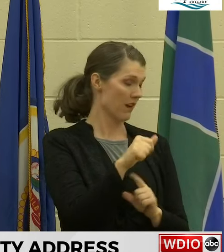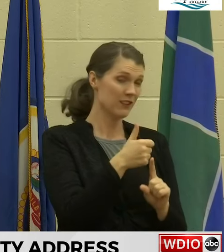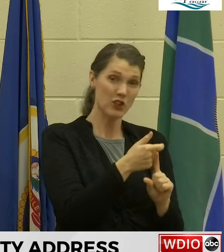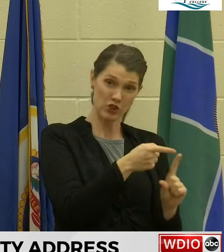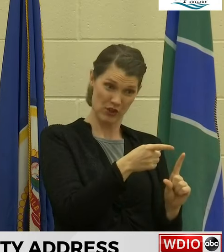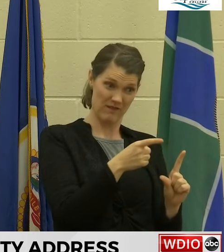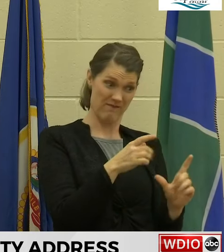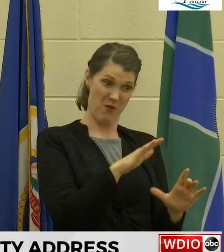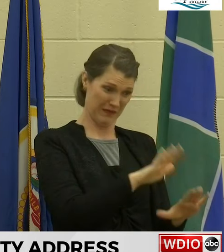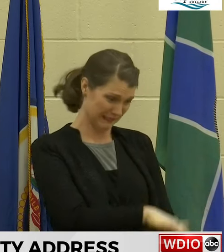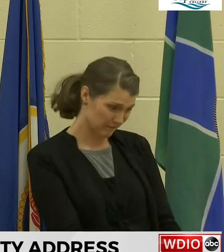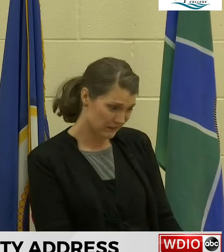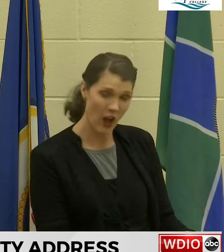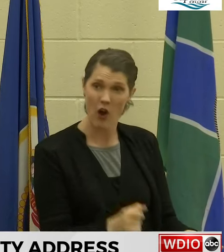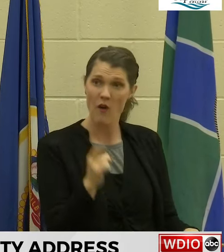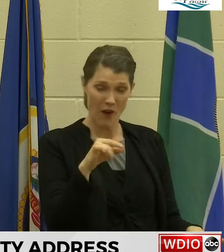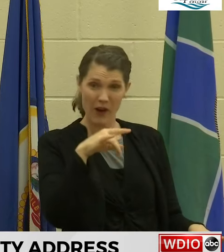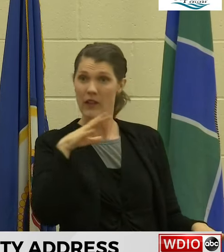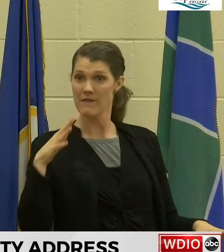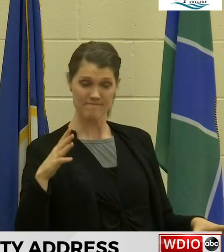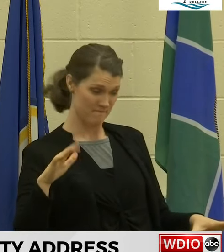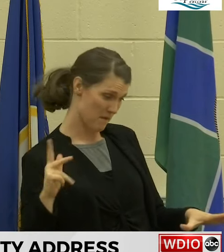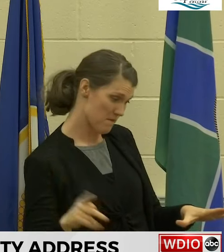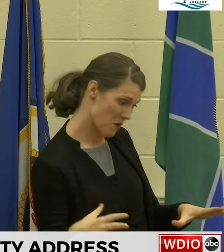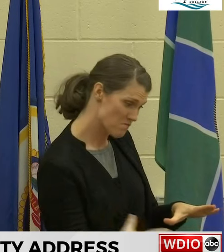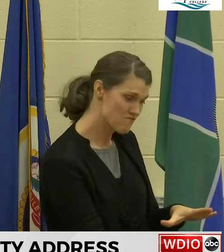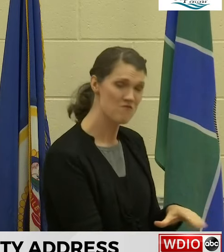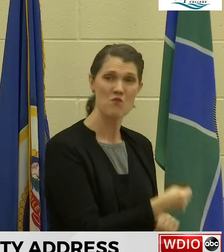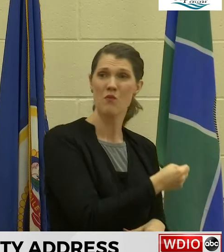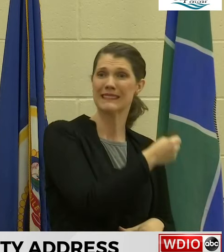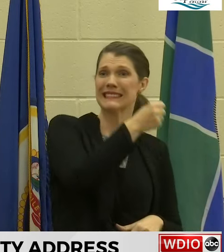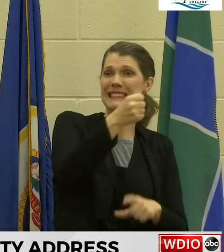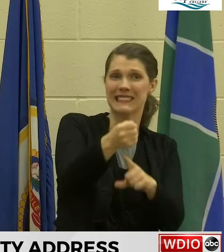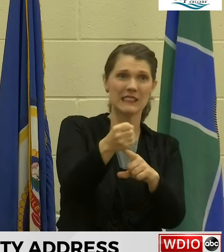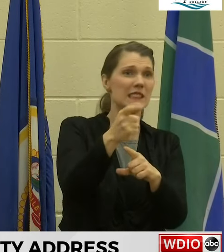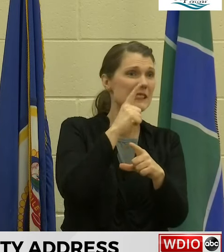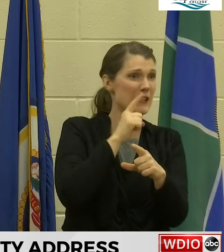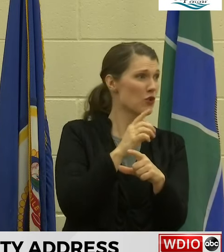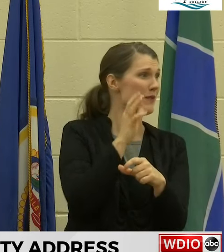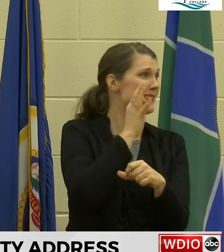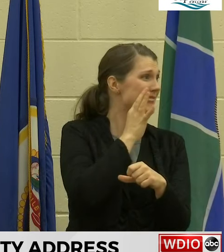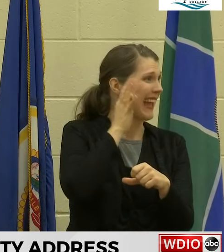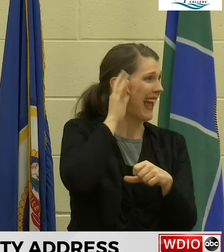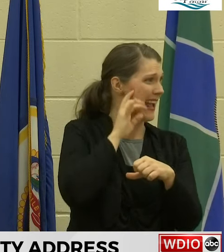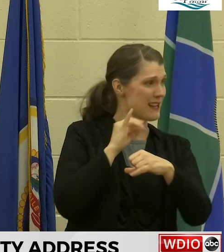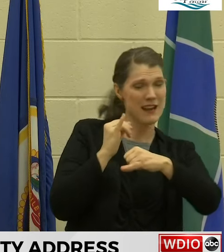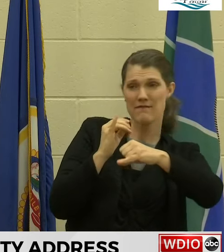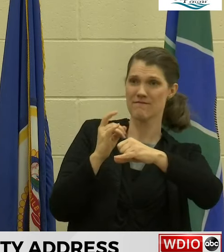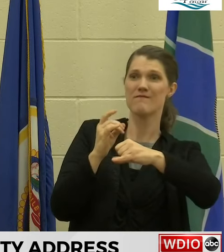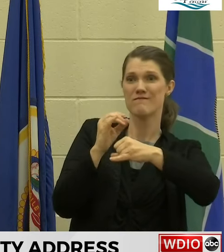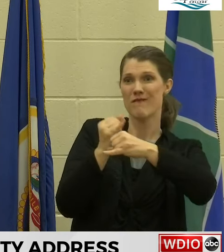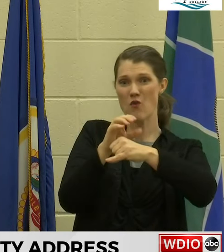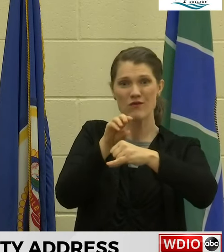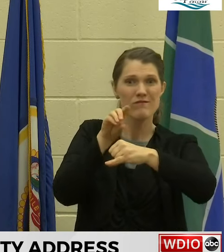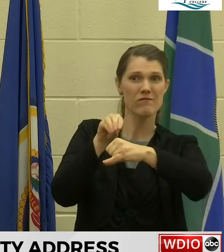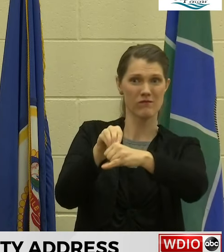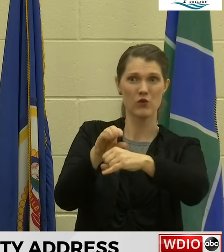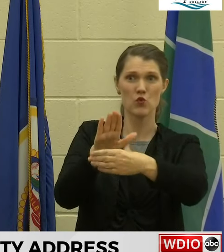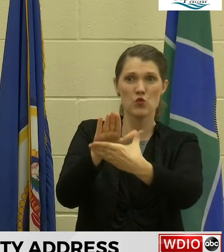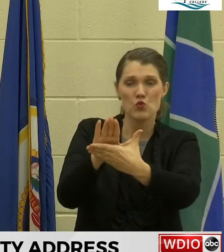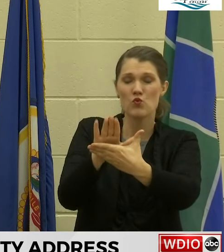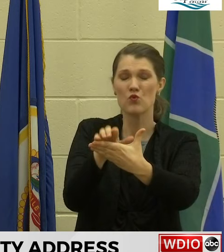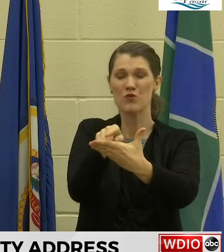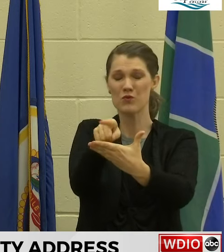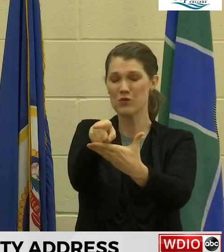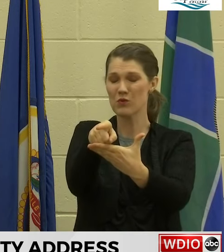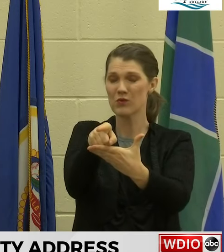family, sent to an Indian boarding school. This painful experience shaped her life, and she came through that pain